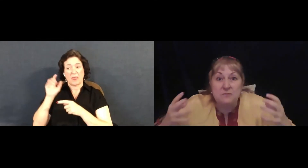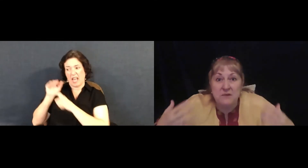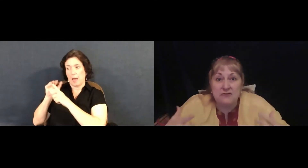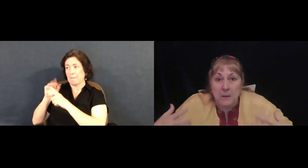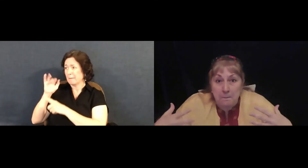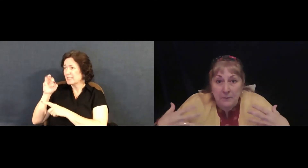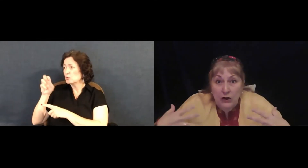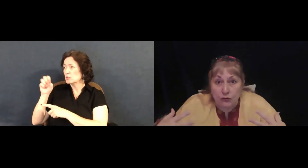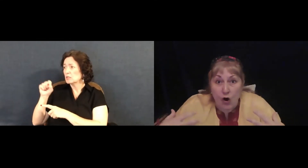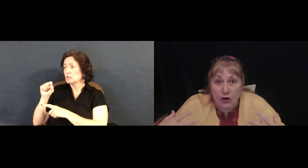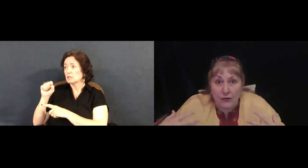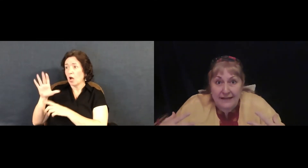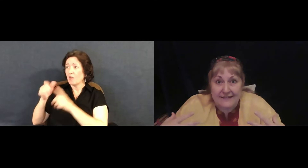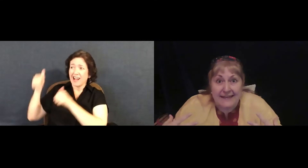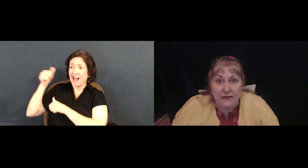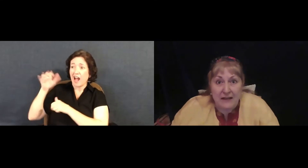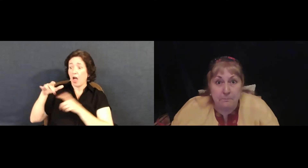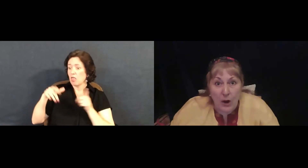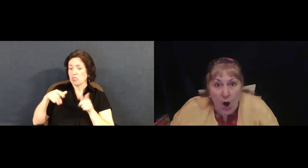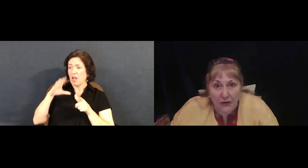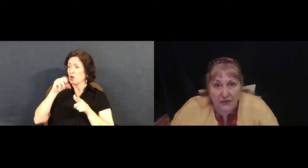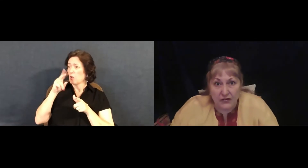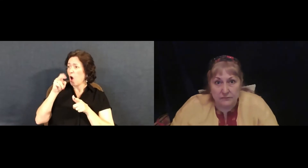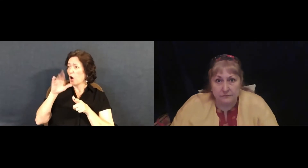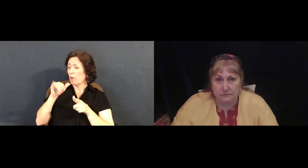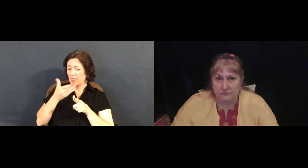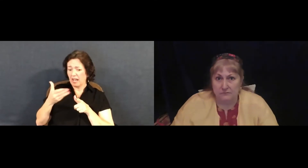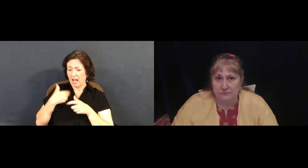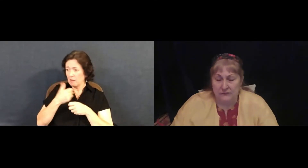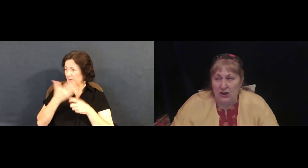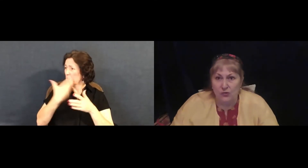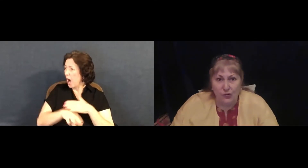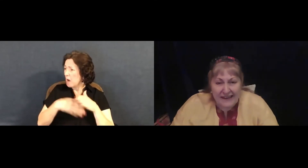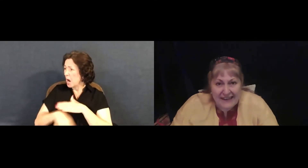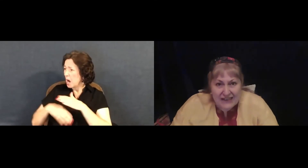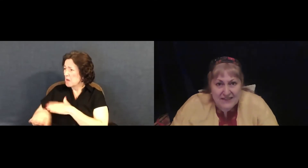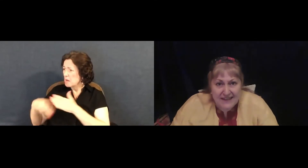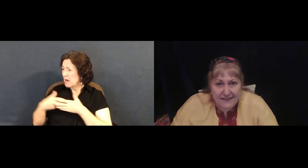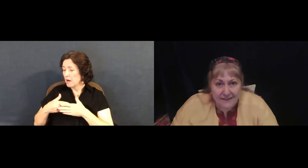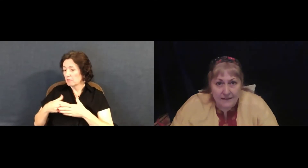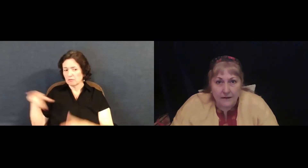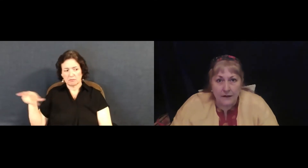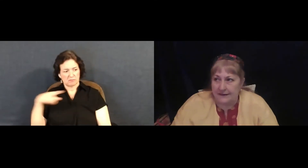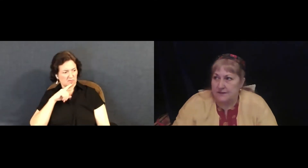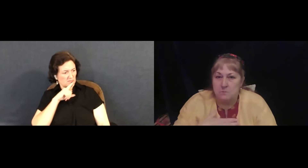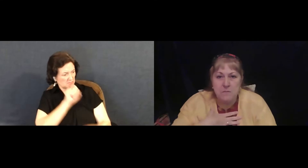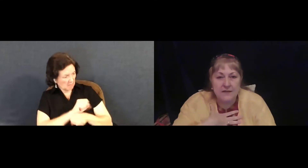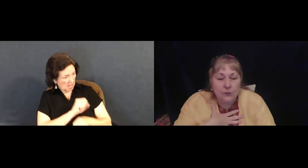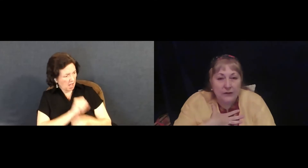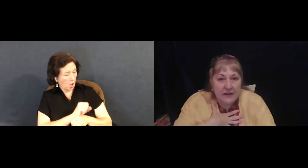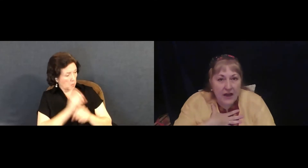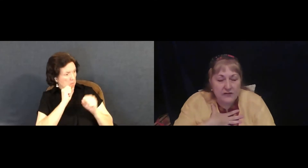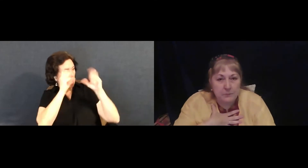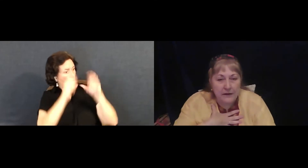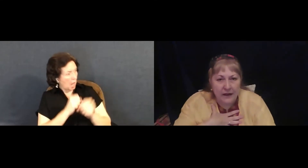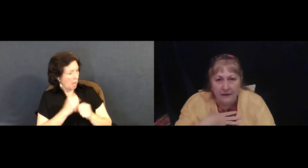"Mistress, mistress, the crockery is giving birth." "Really?" she said. "That's amazing. We'll